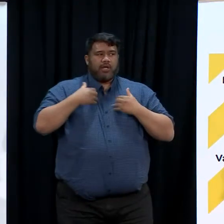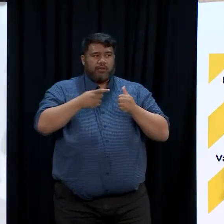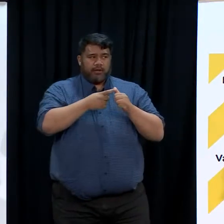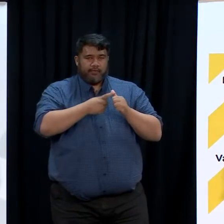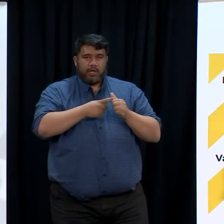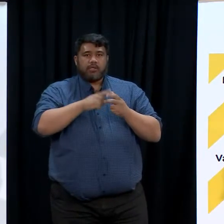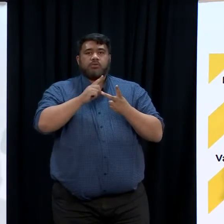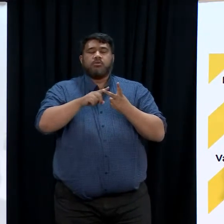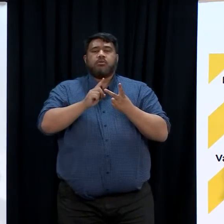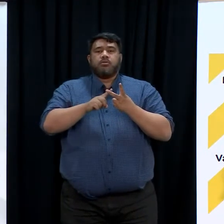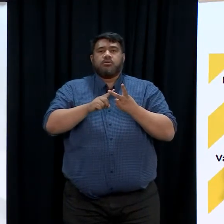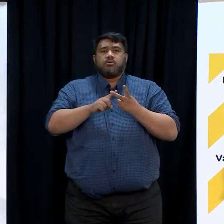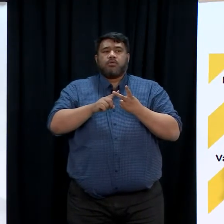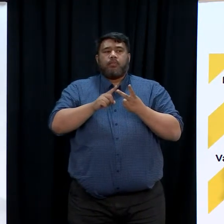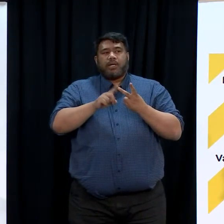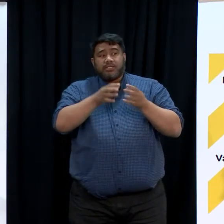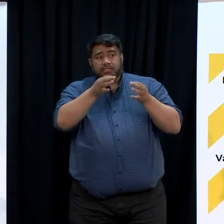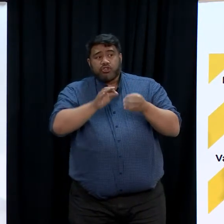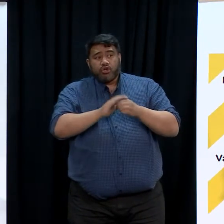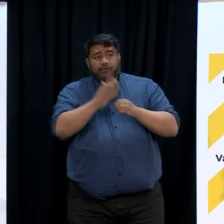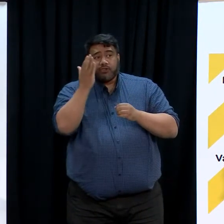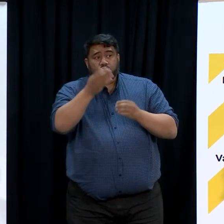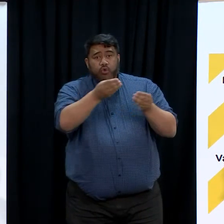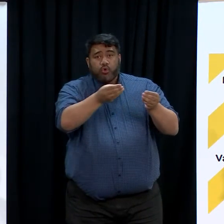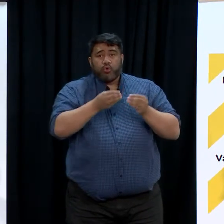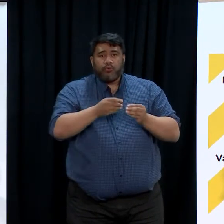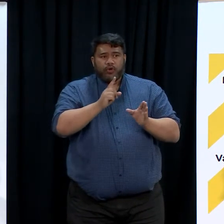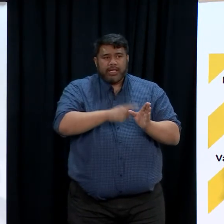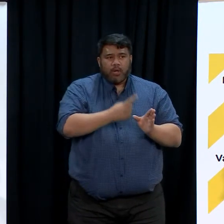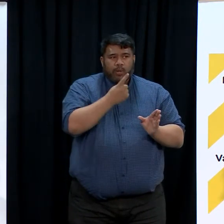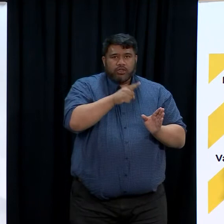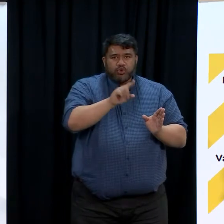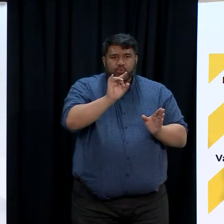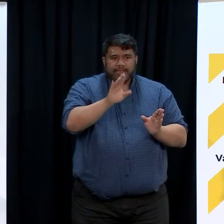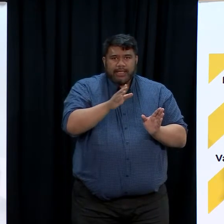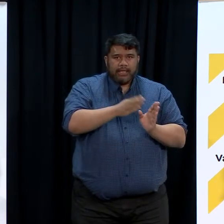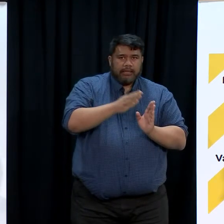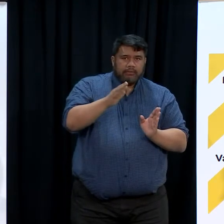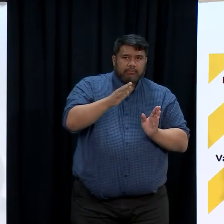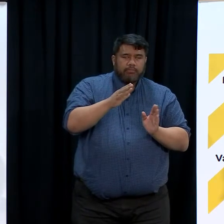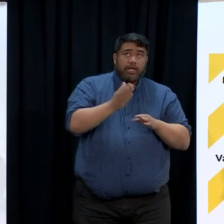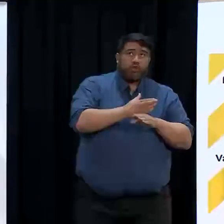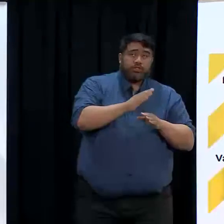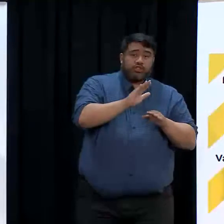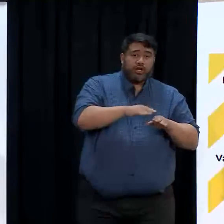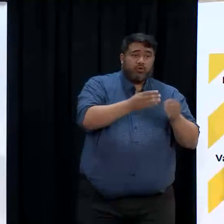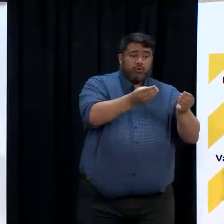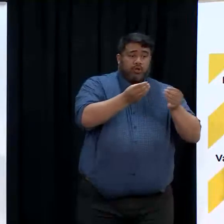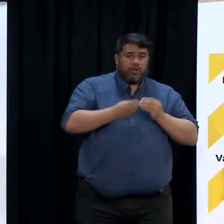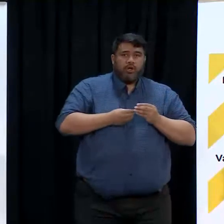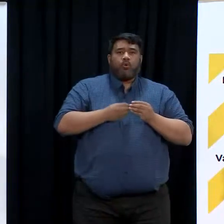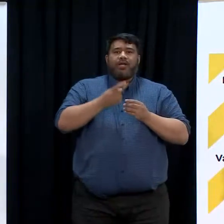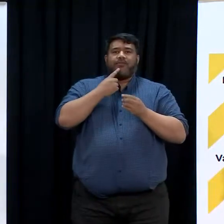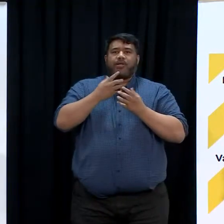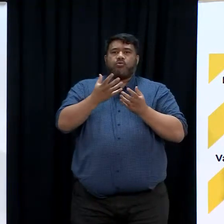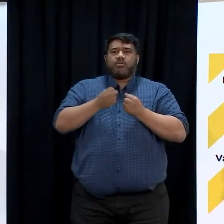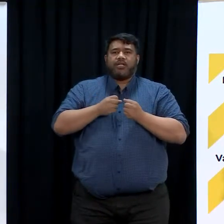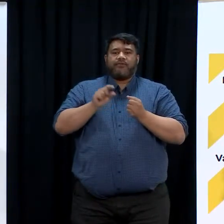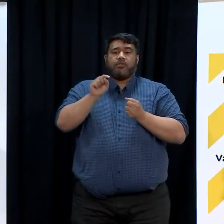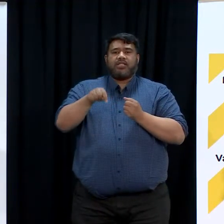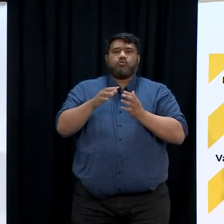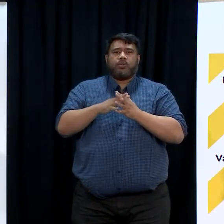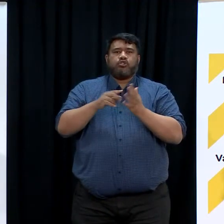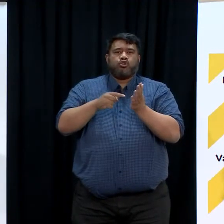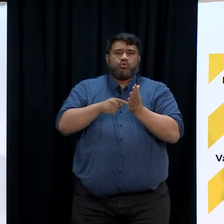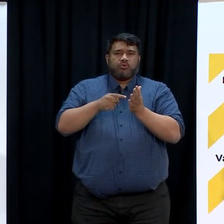decisions on schooling, particularly focused on years 1 to 10 and early childhood, next Tuesday. Coming to